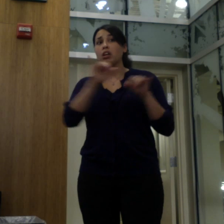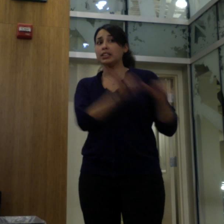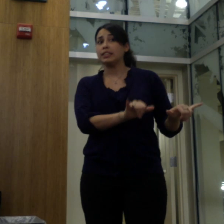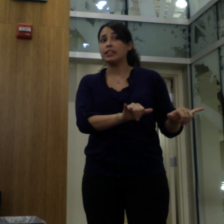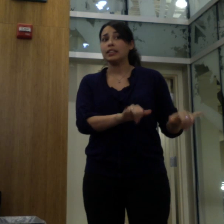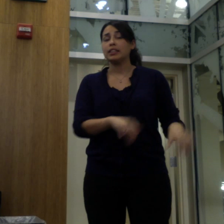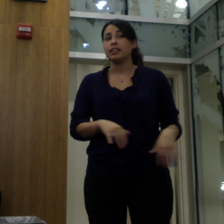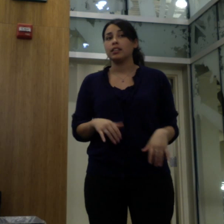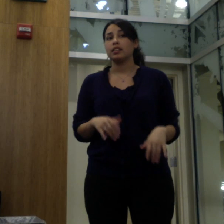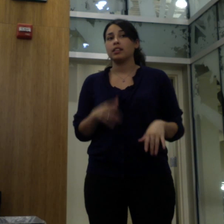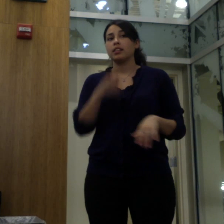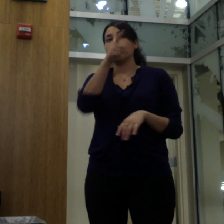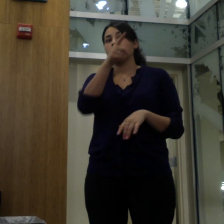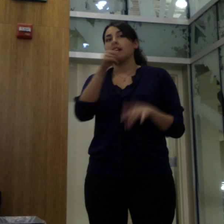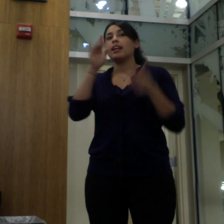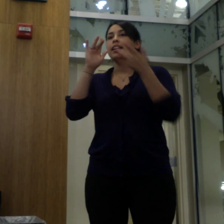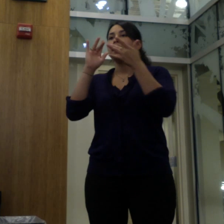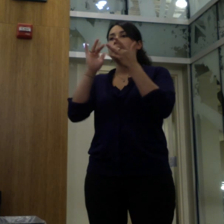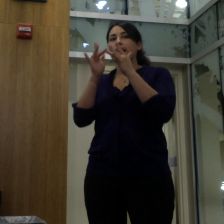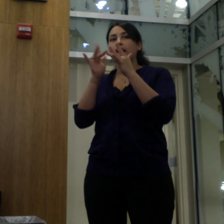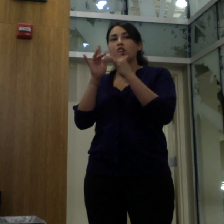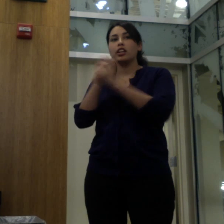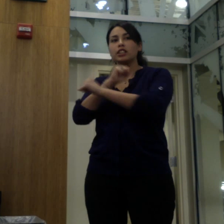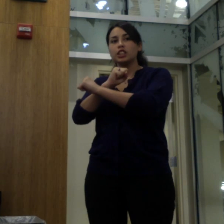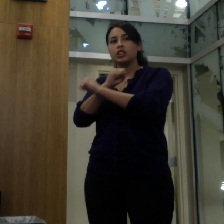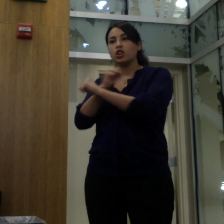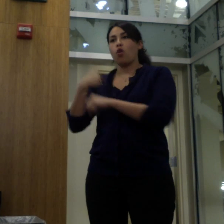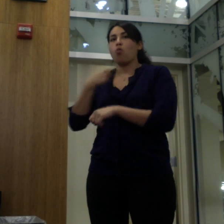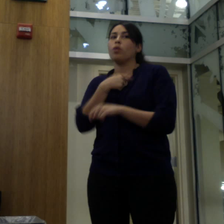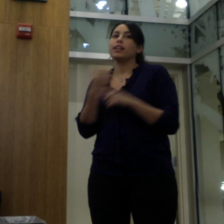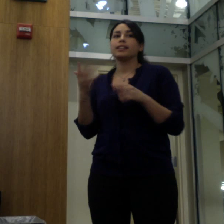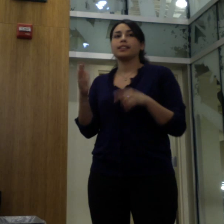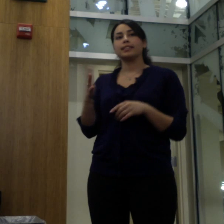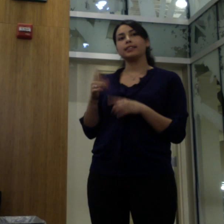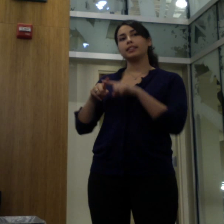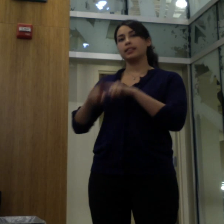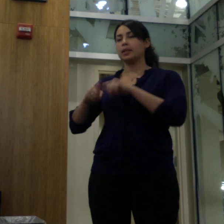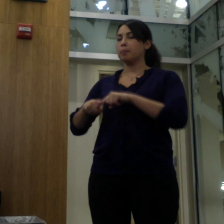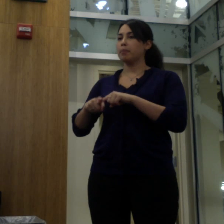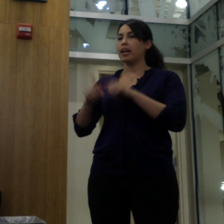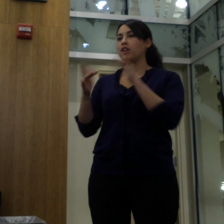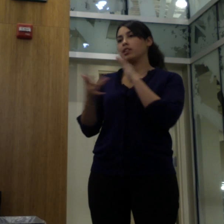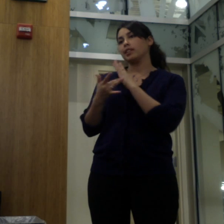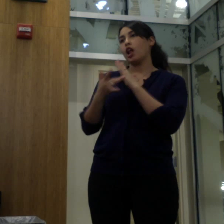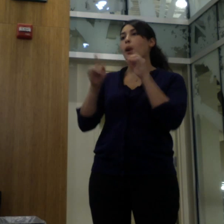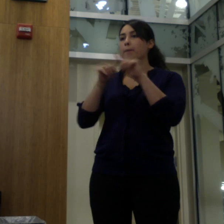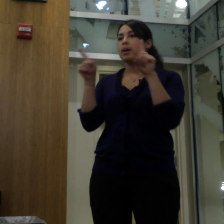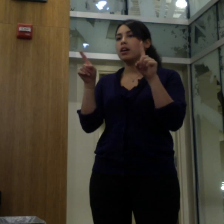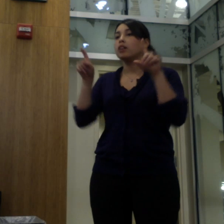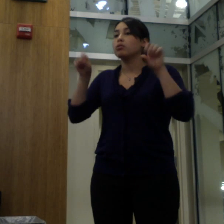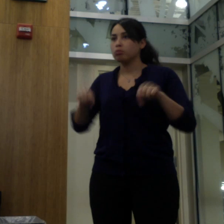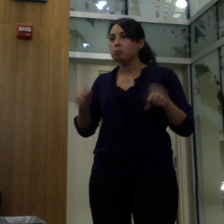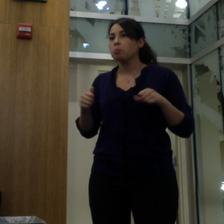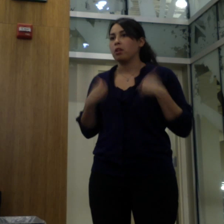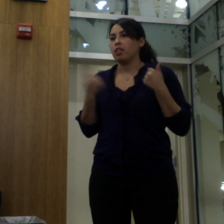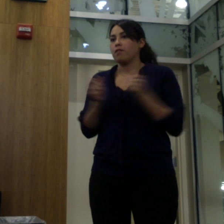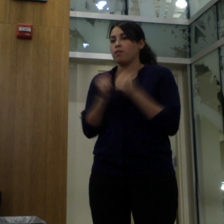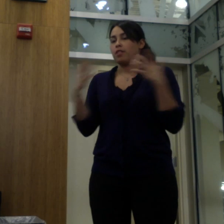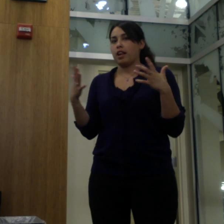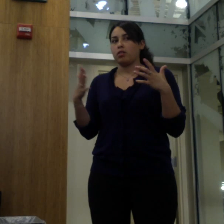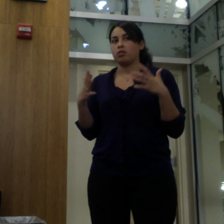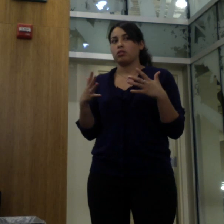Again, maybe cybersecurity. I mean, we're sort of dependent on technology, but we can survive without it. So, Exactly. I mean, the adaptation